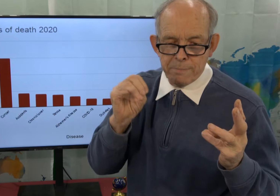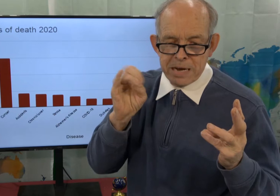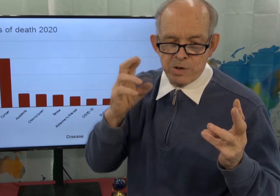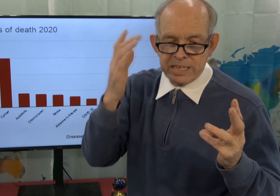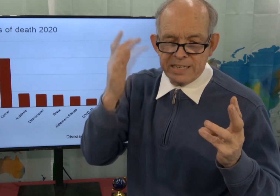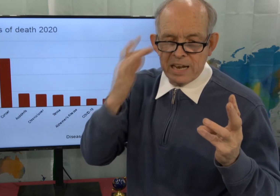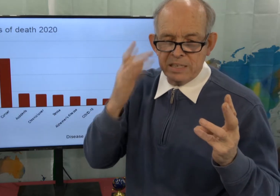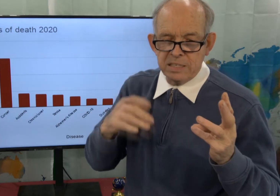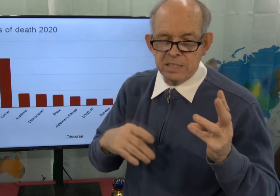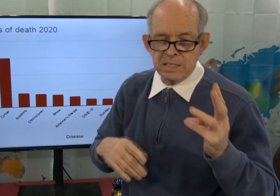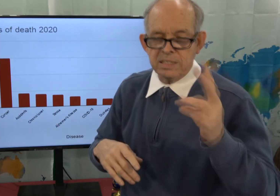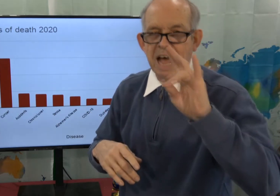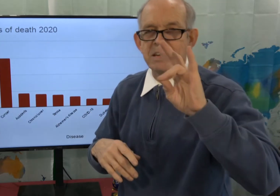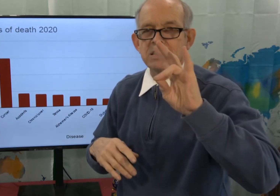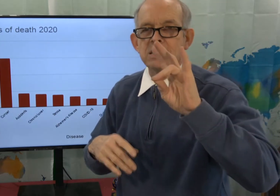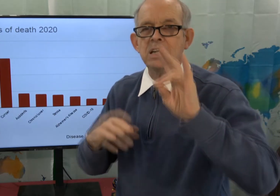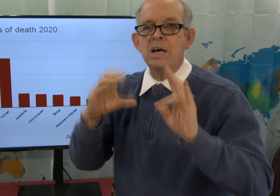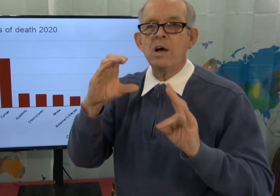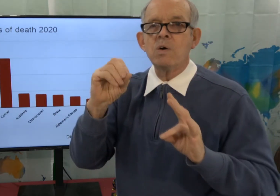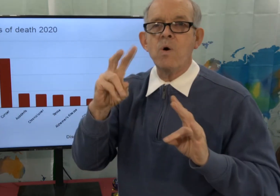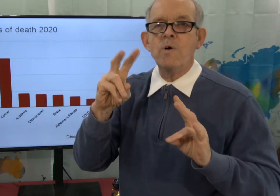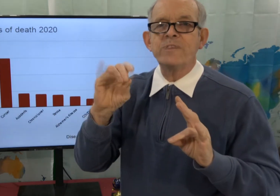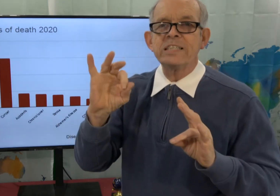Alzheimer's disease. Seven,